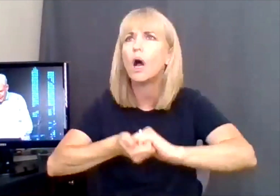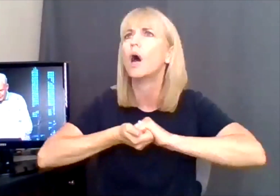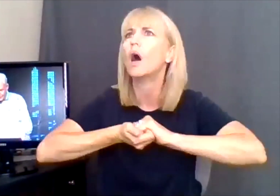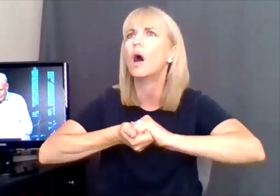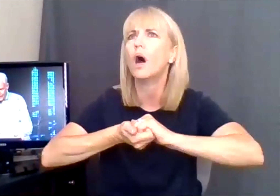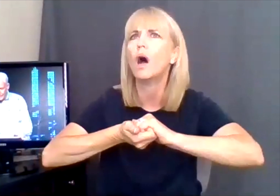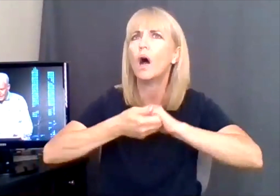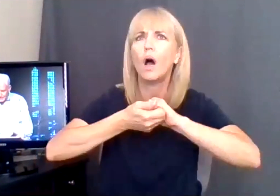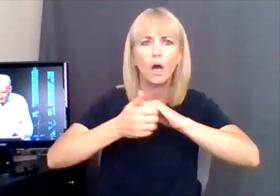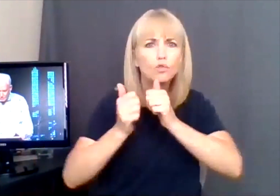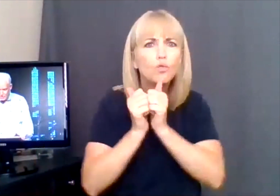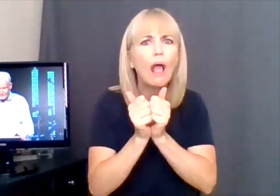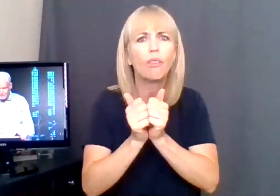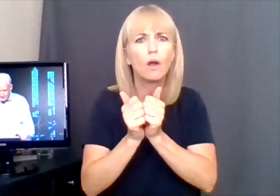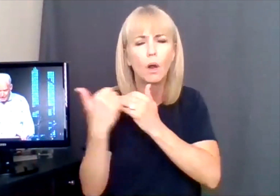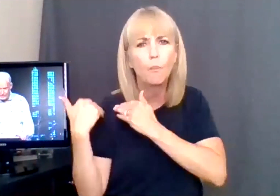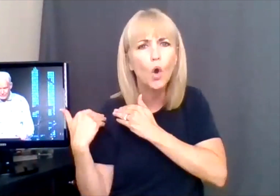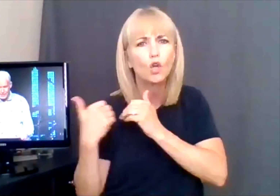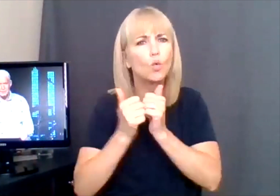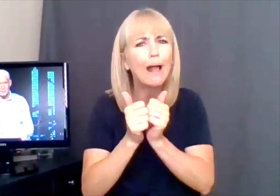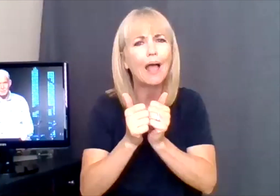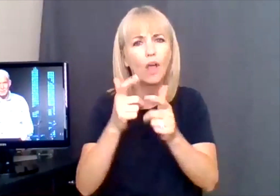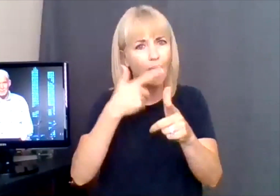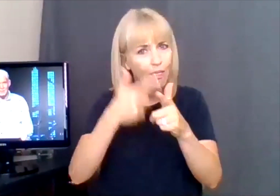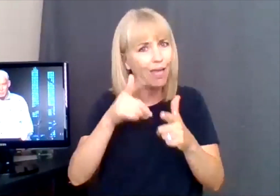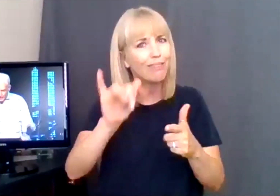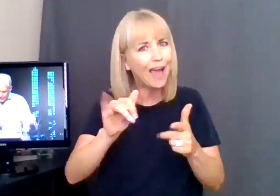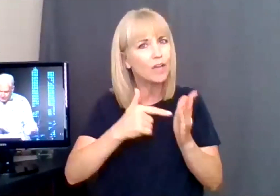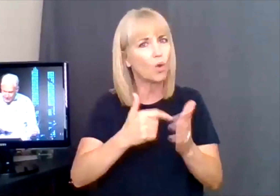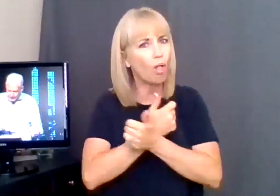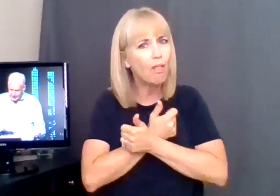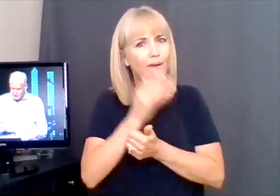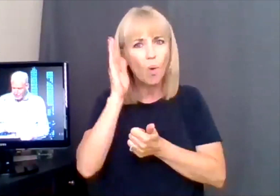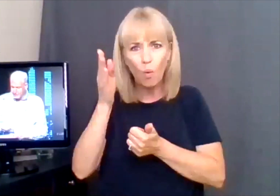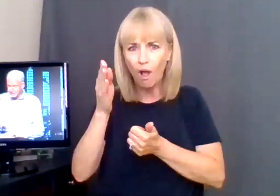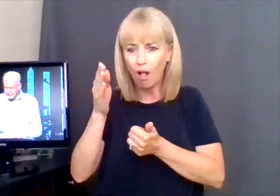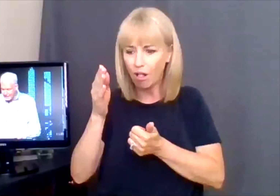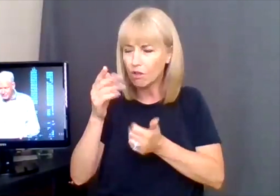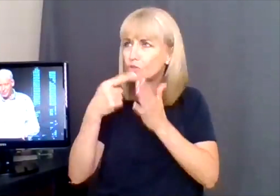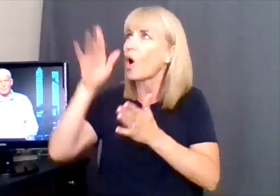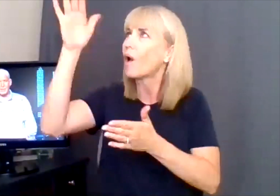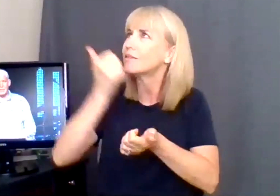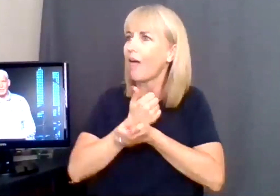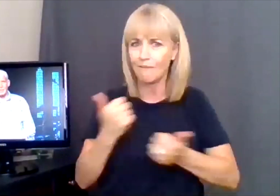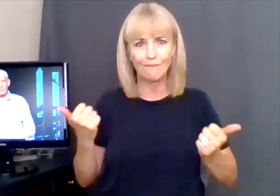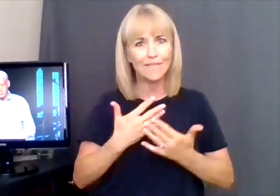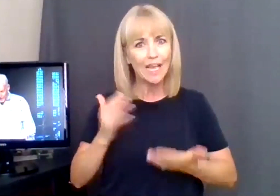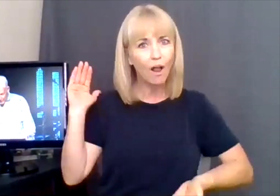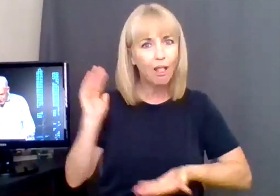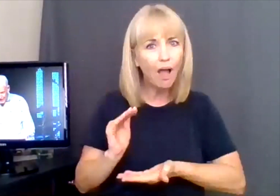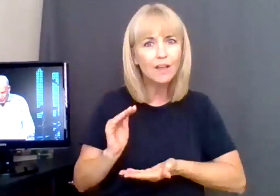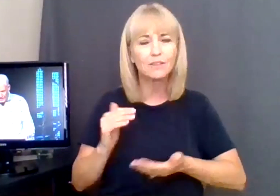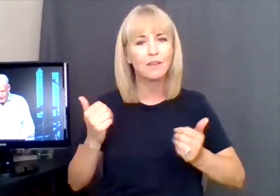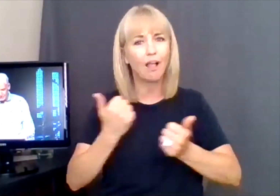to love. And then we demonstrate the law of Christ. We're able to fear less. We're able to love more. Because